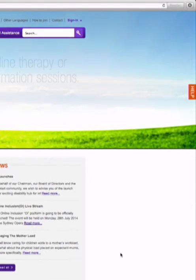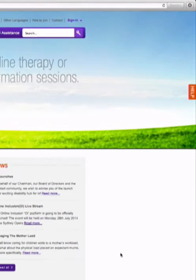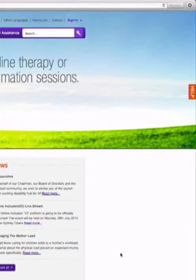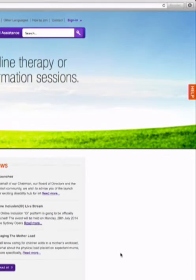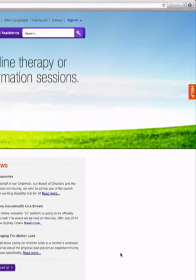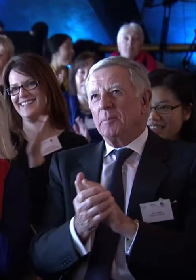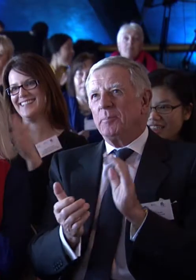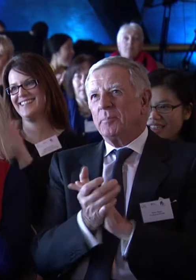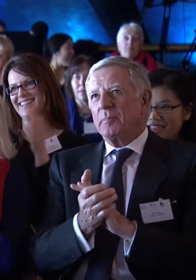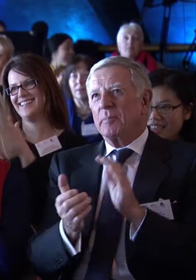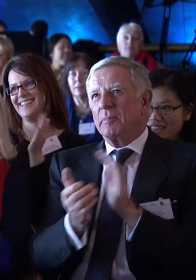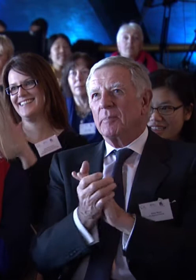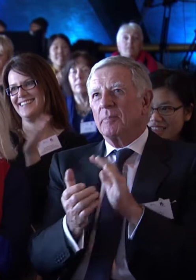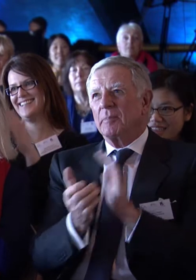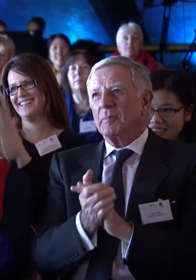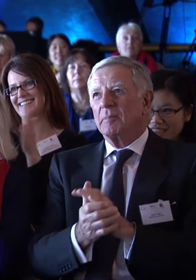Thank you very much.